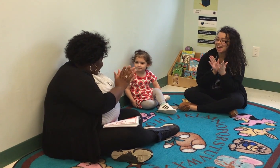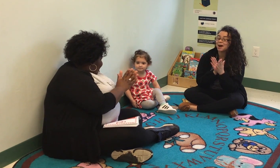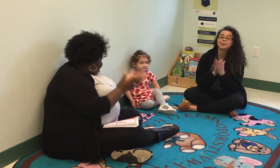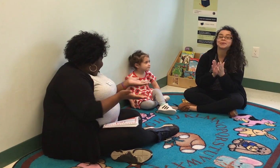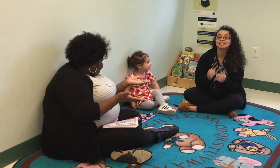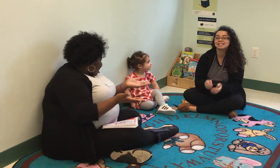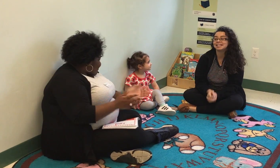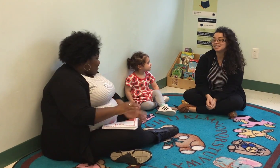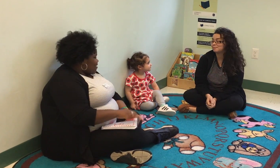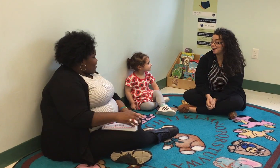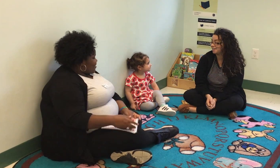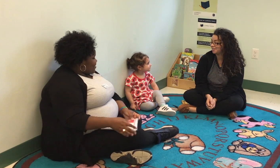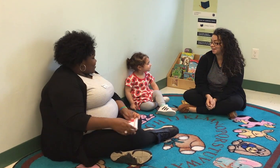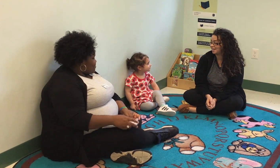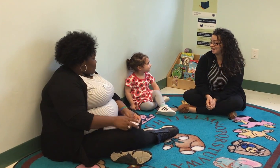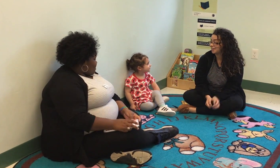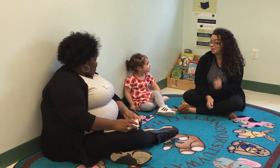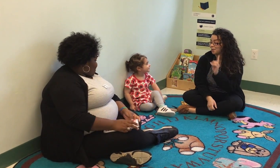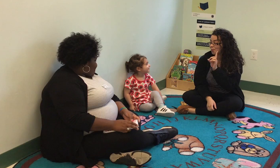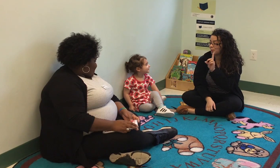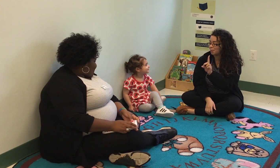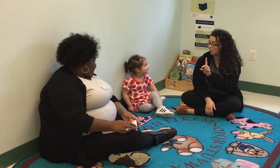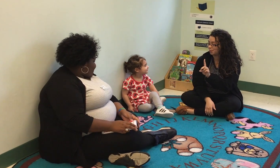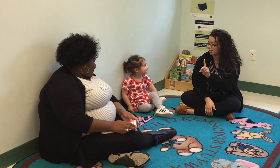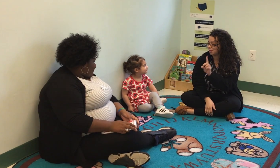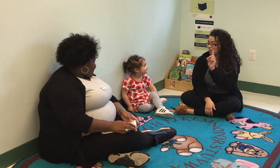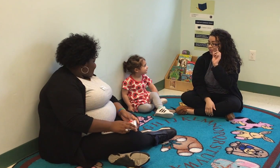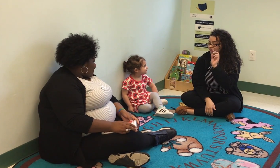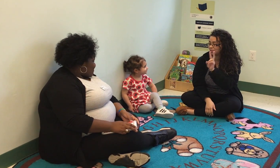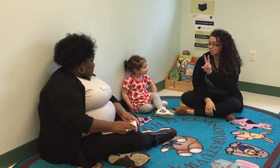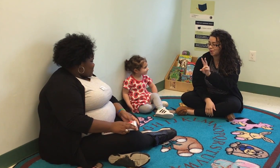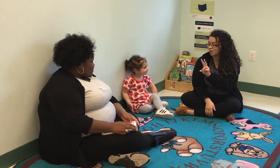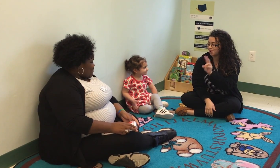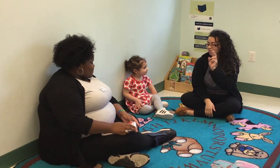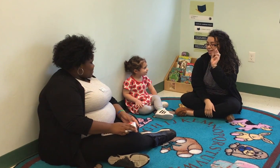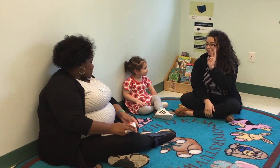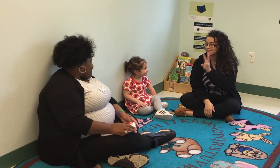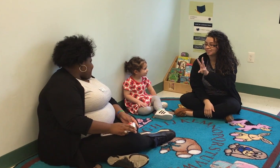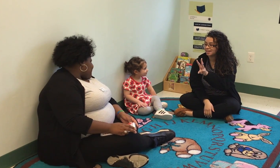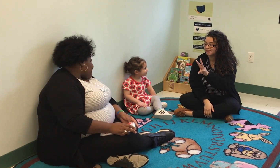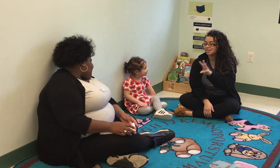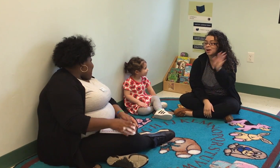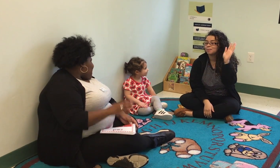Now we're going to sing it in Spanish. Ready? Yeah. Uno, dos, tres.